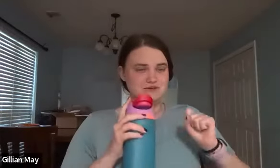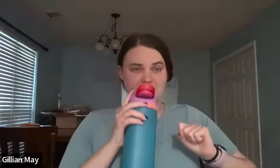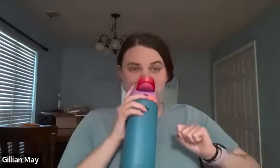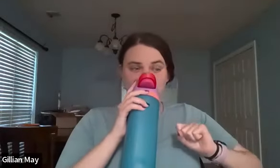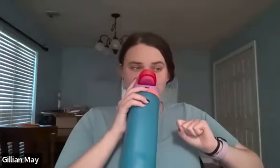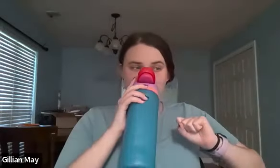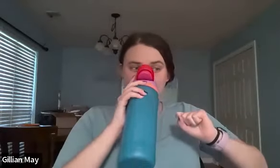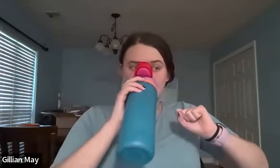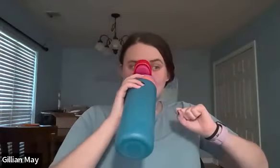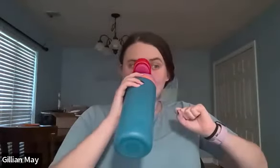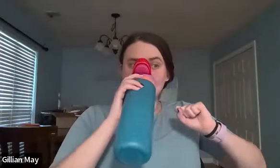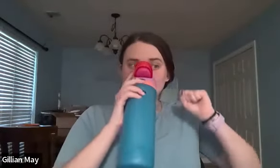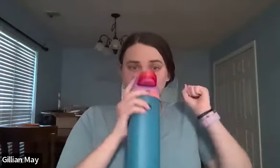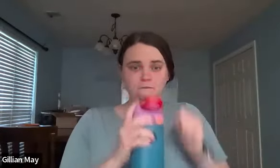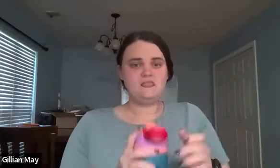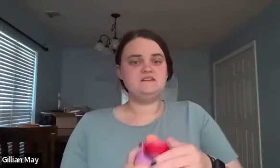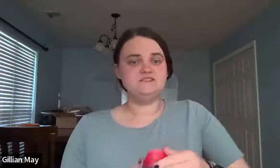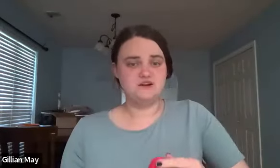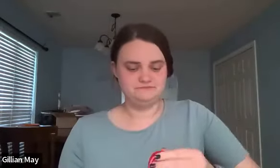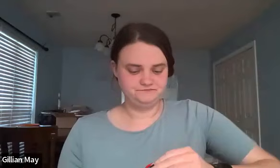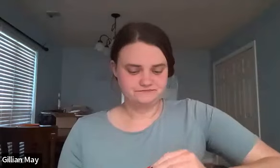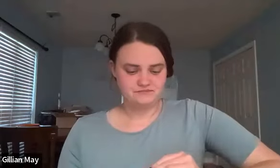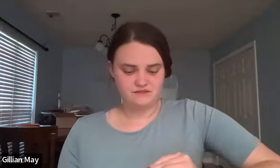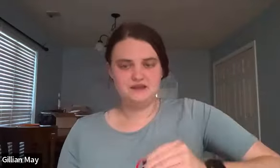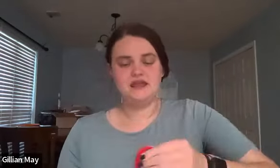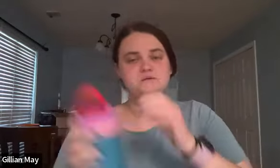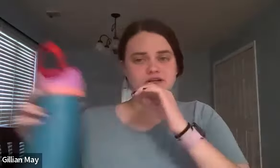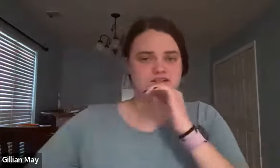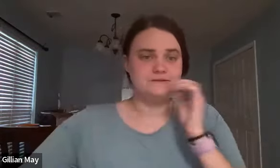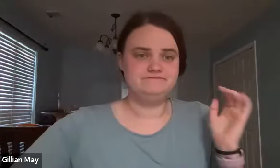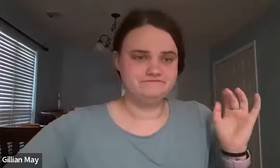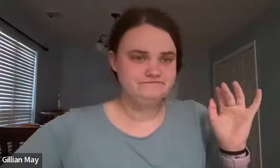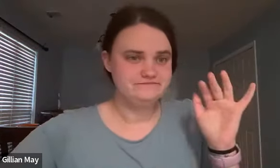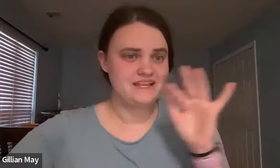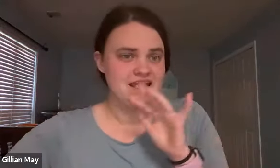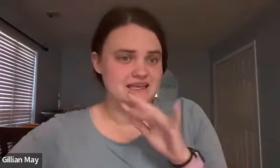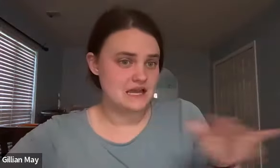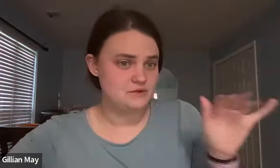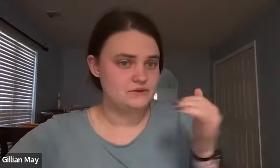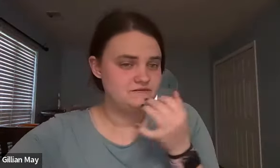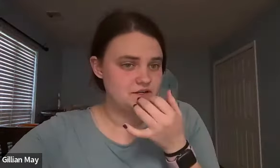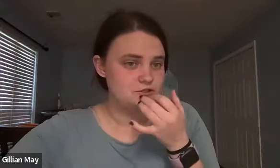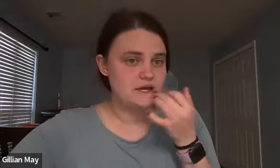proud. Okay. So now what we're gonna do is I'm going to